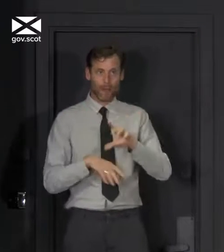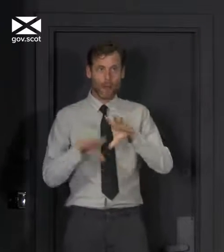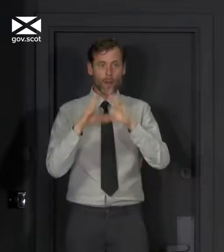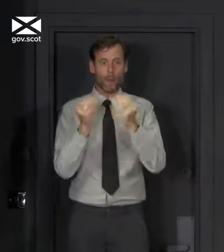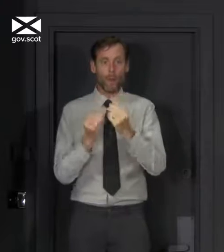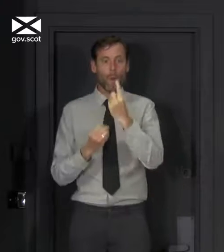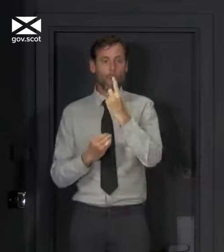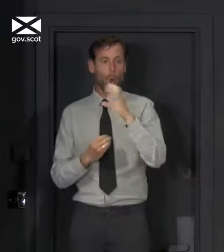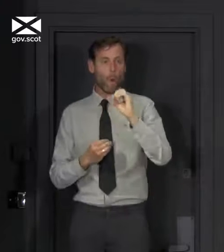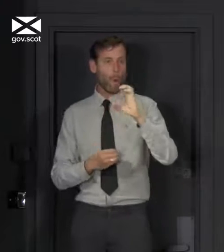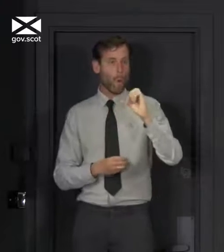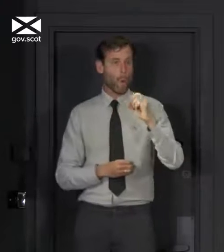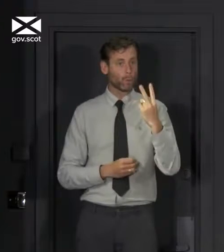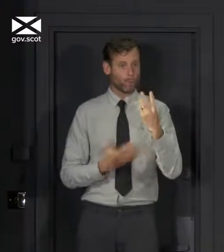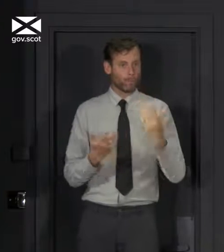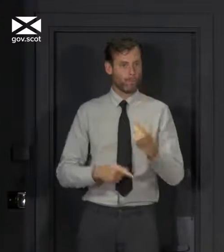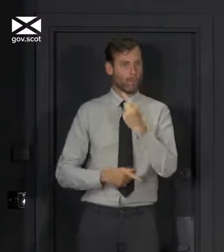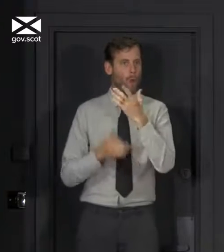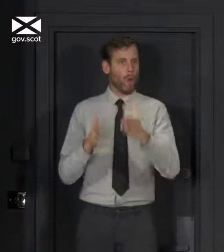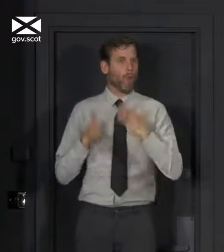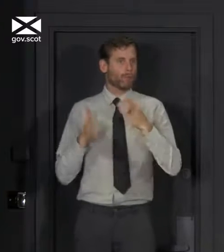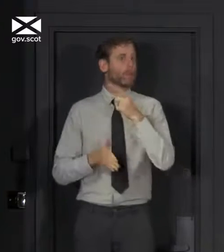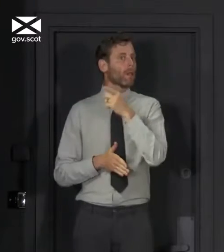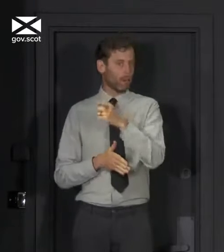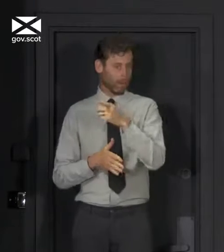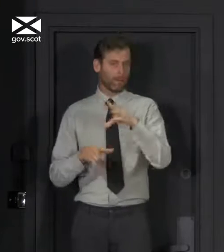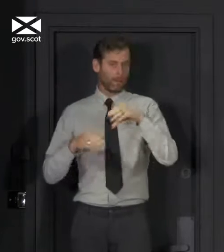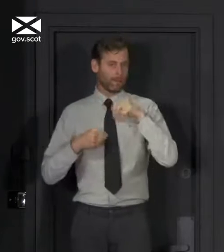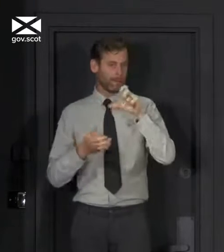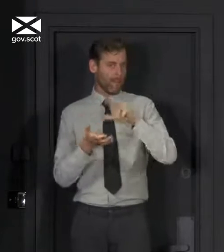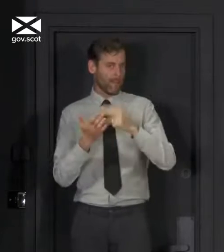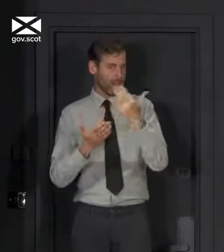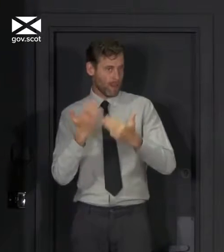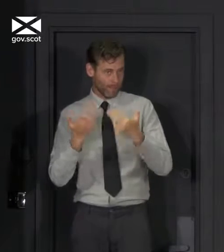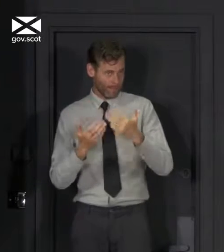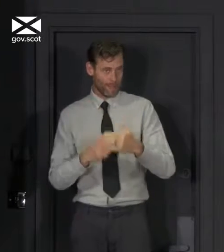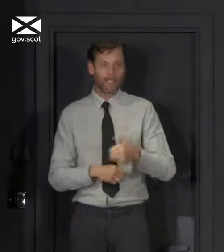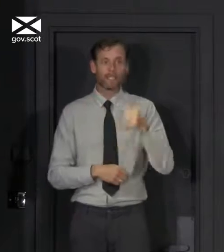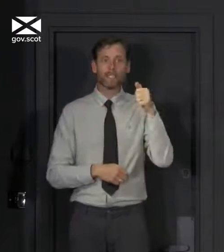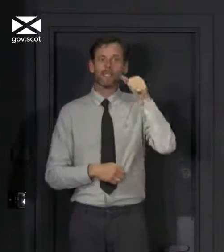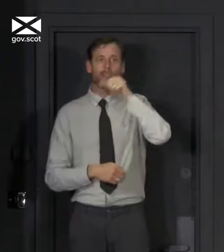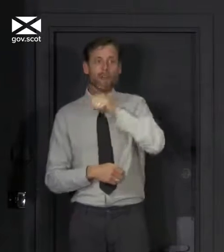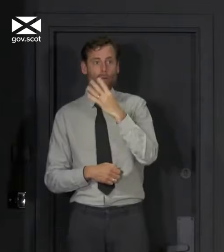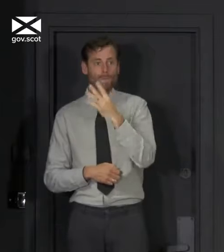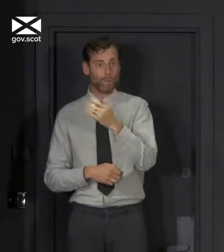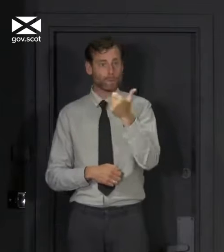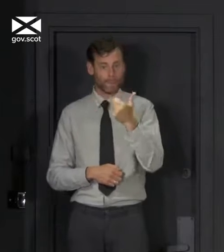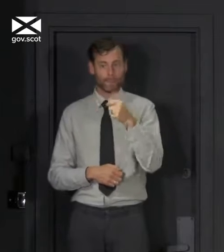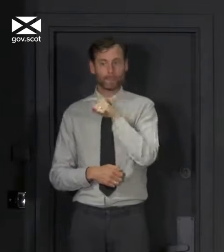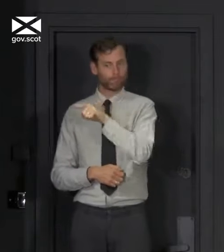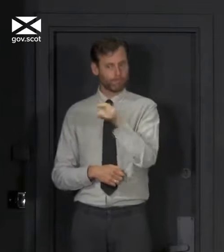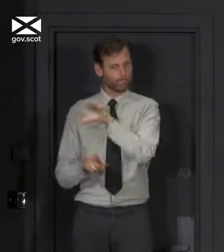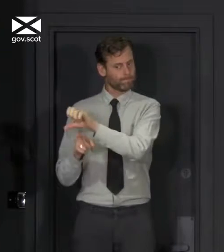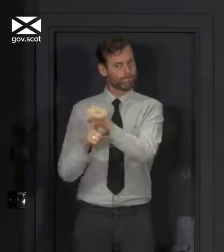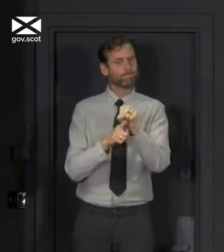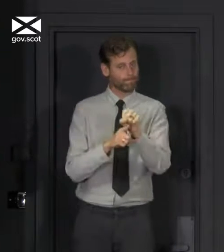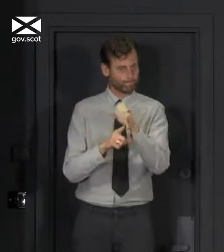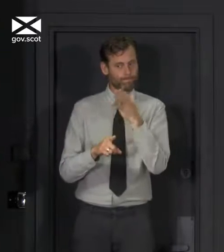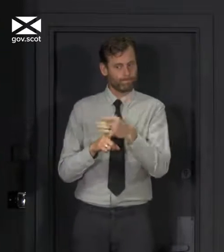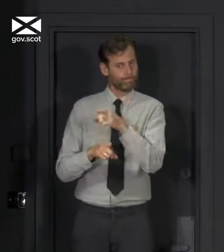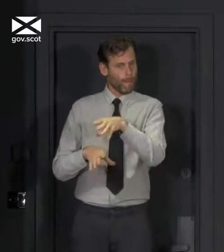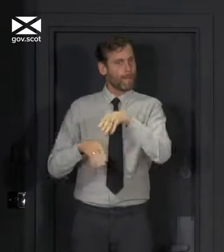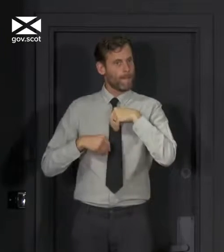1,002 patients are in hospital with COVID-19, including 646 who've been confirmed as having the